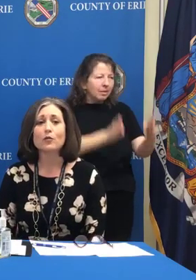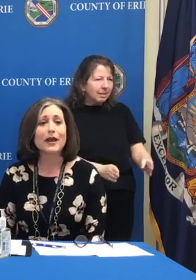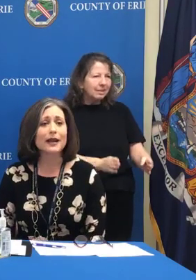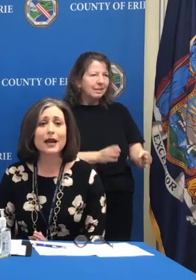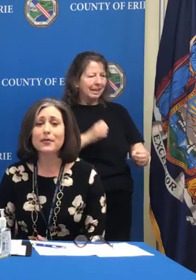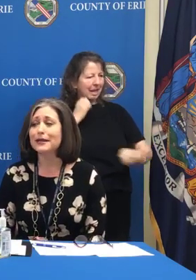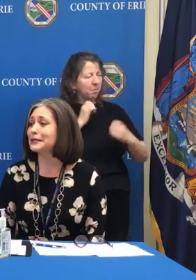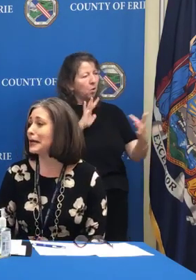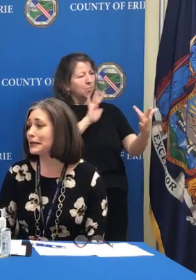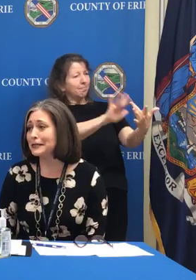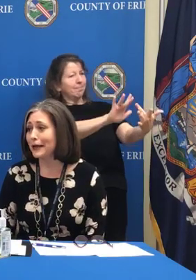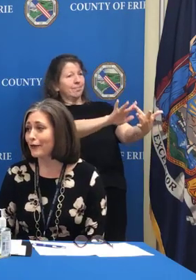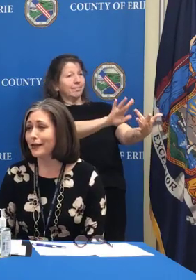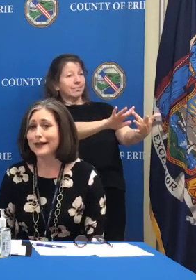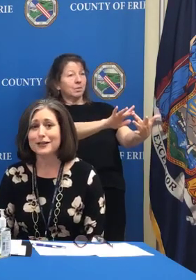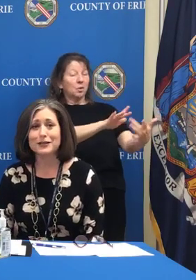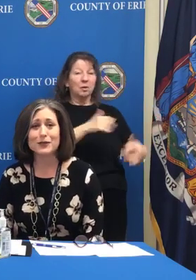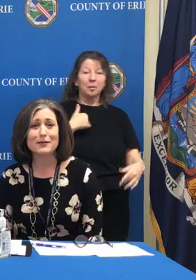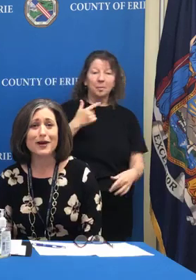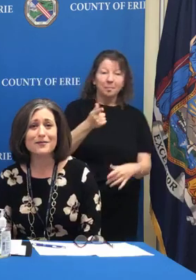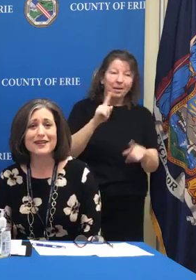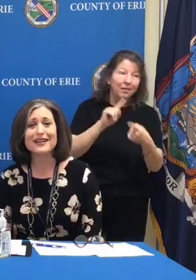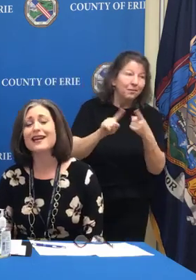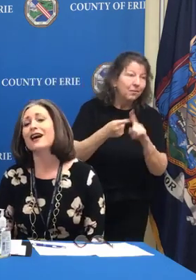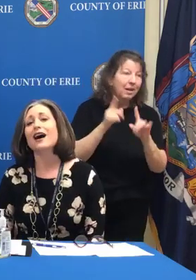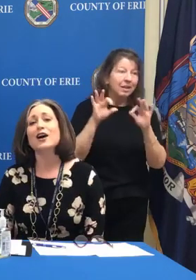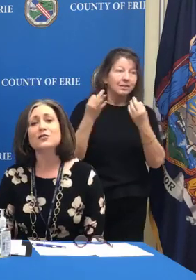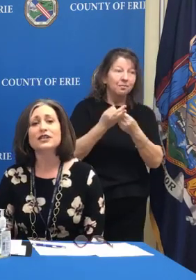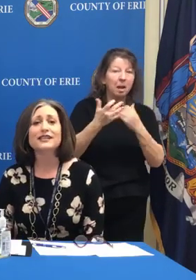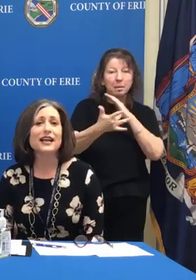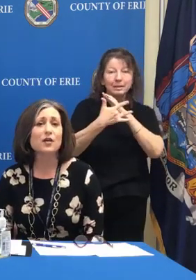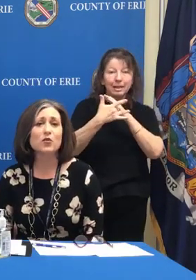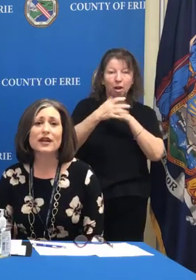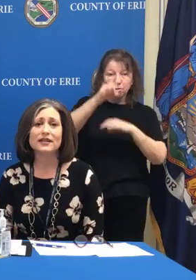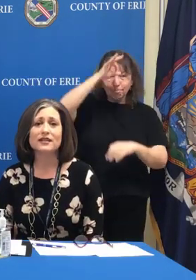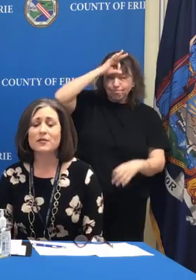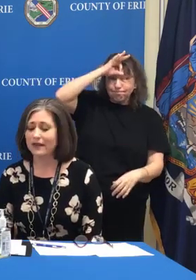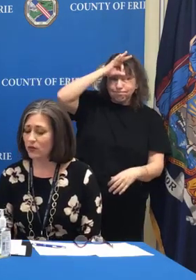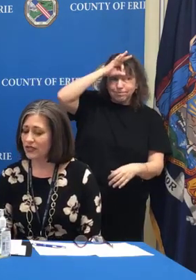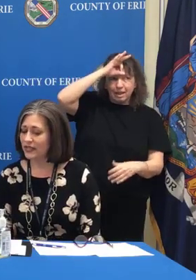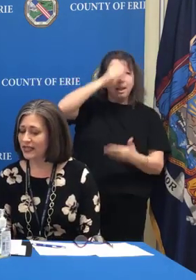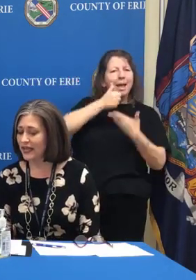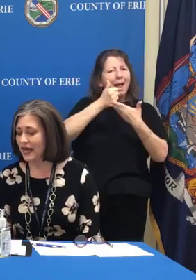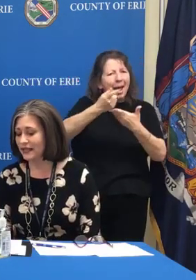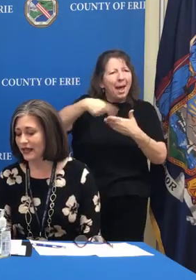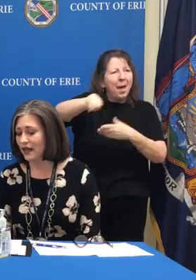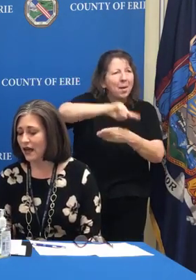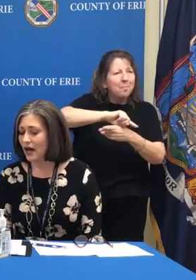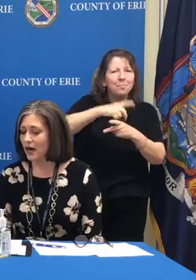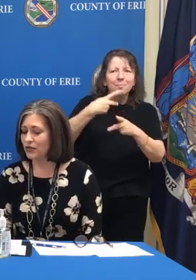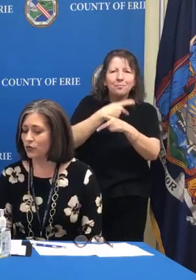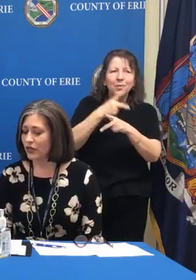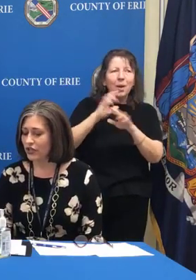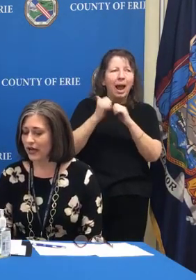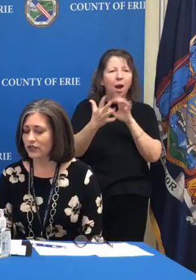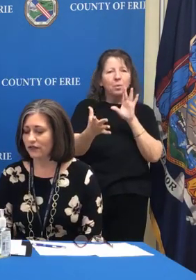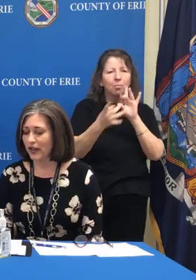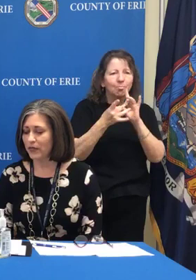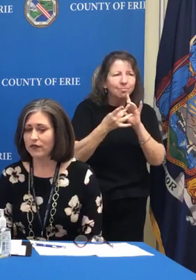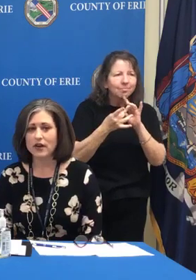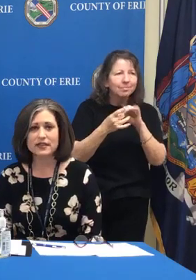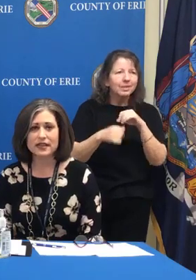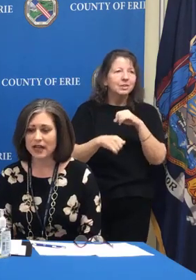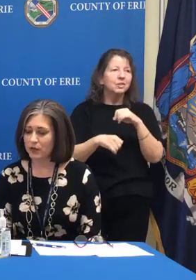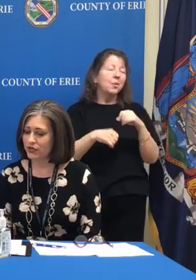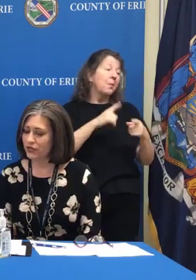family who may not be as tech savvy as we might be to set up ways to make those things connected. So reaching out to